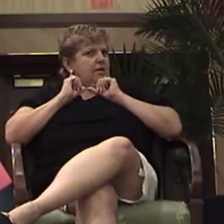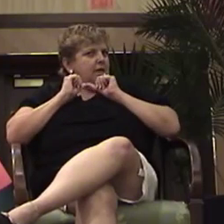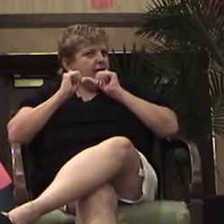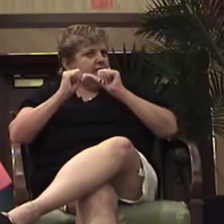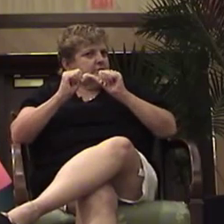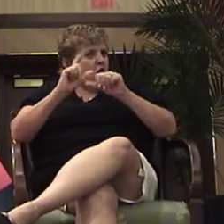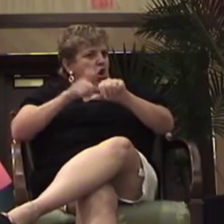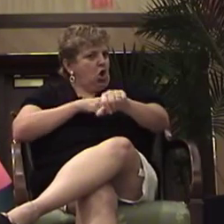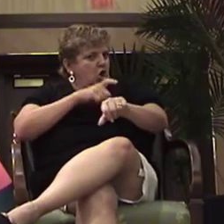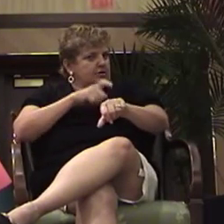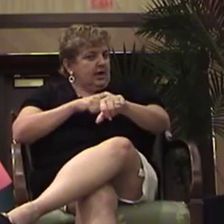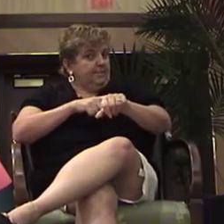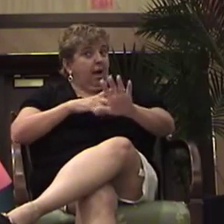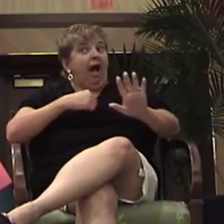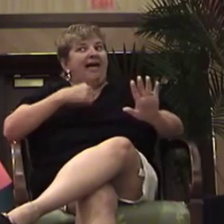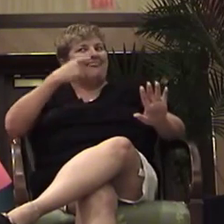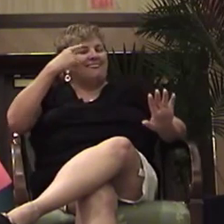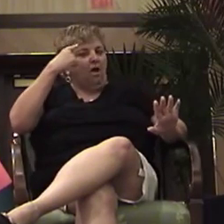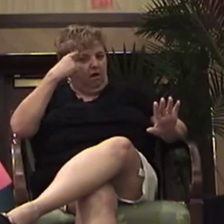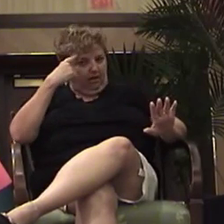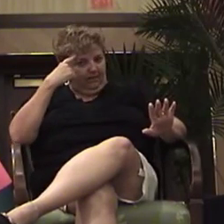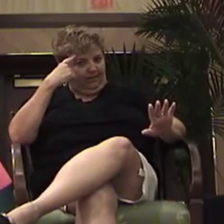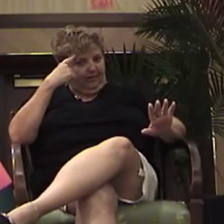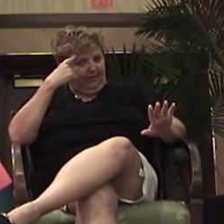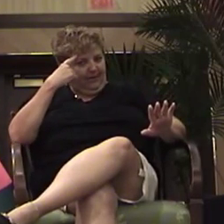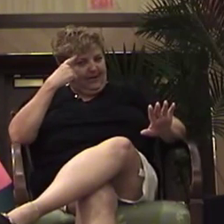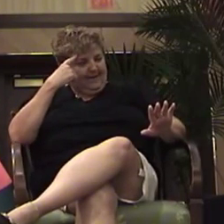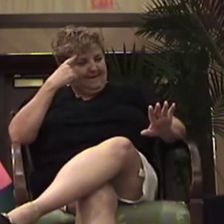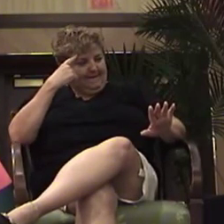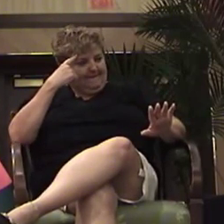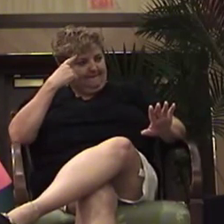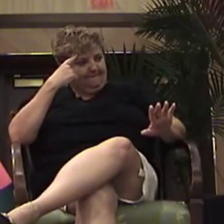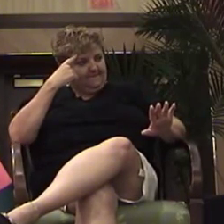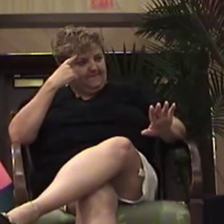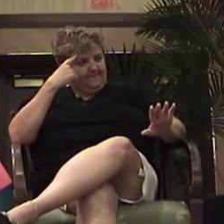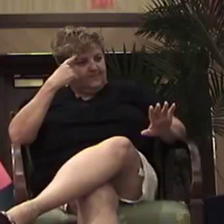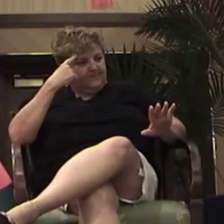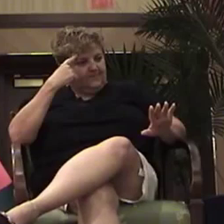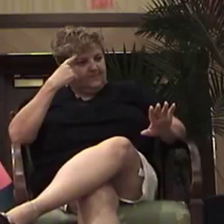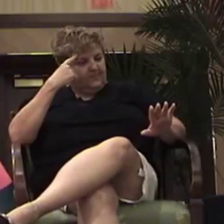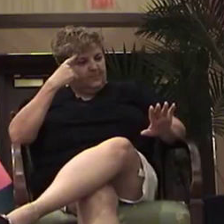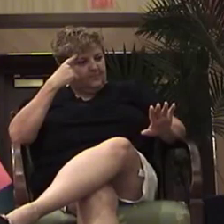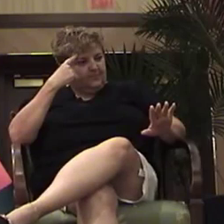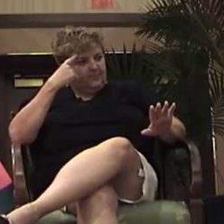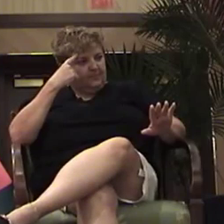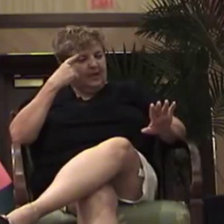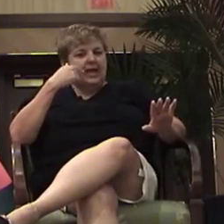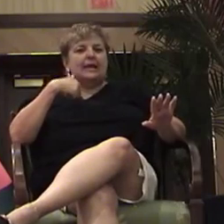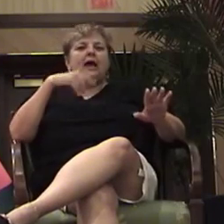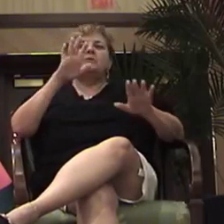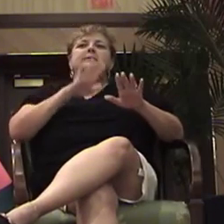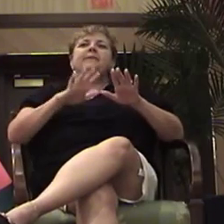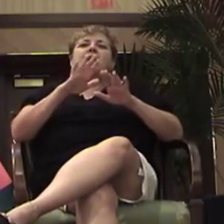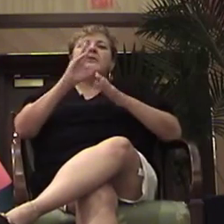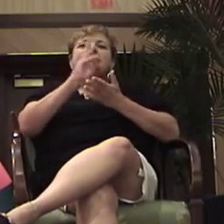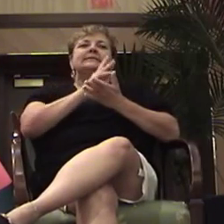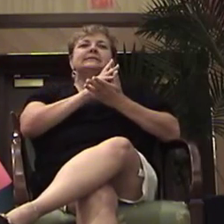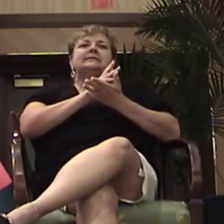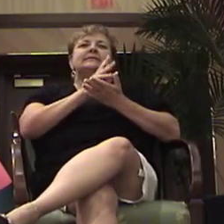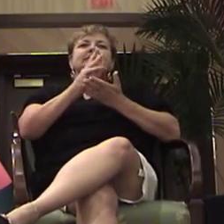thought. And I was about 6 months, or 6 weeks drunk. And when